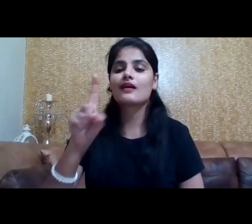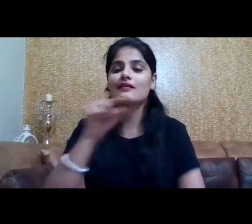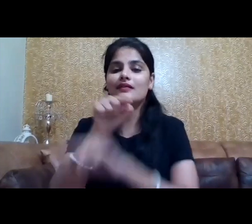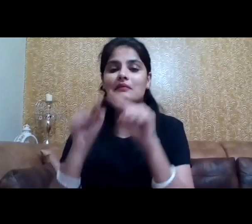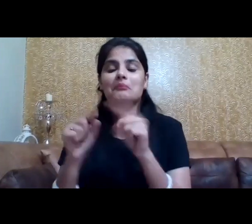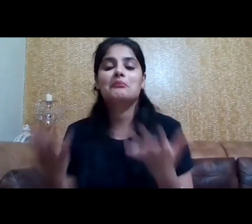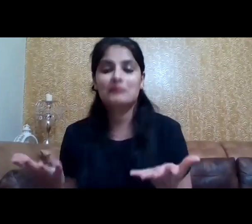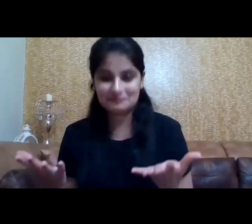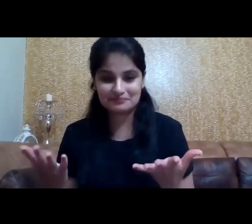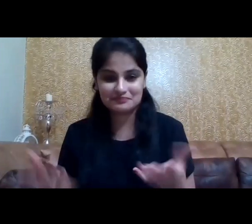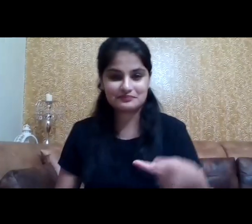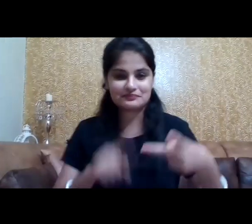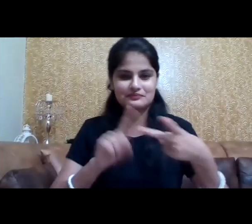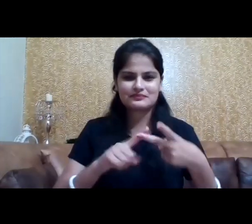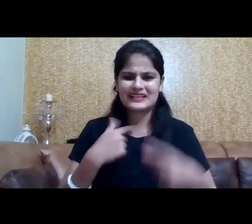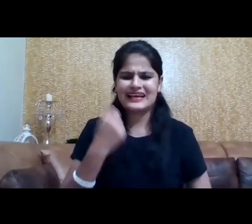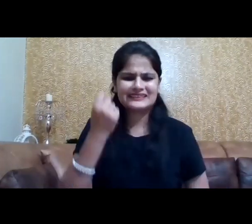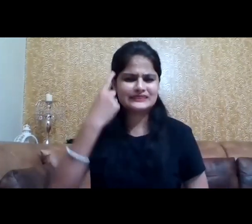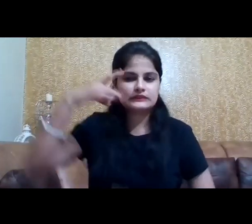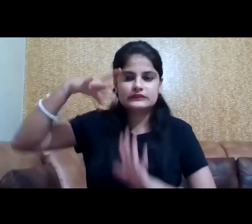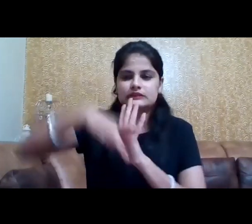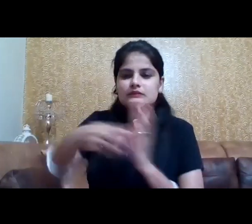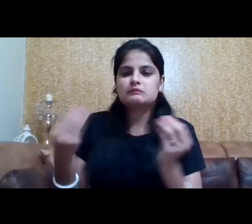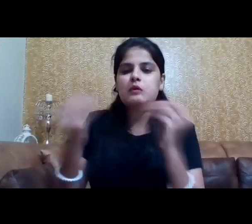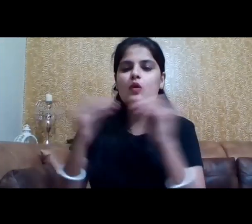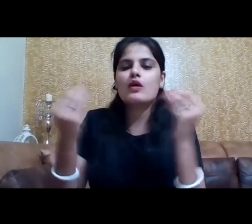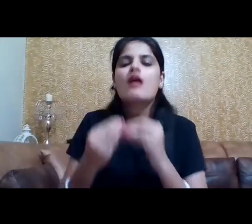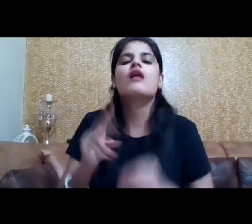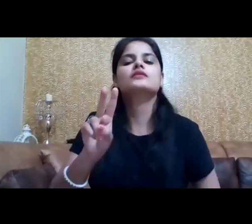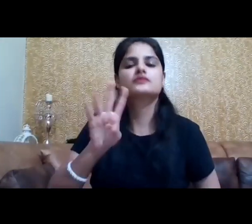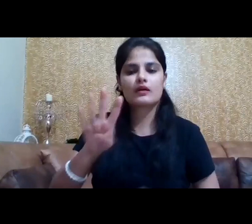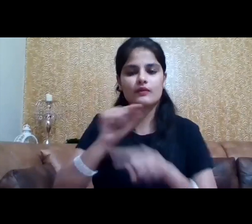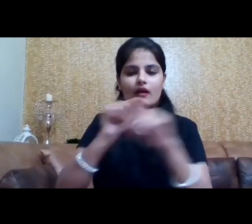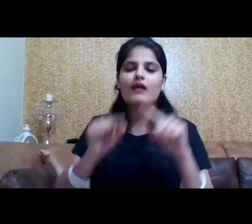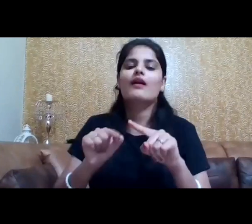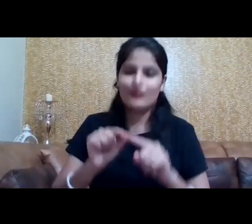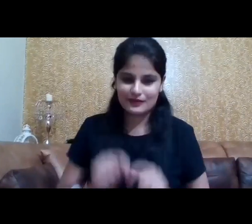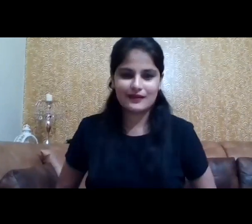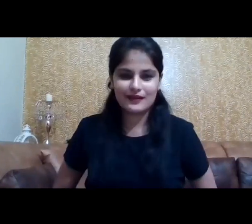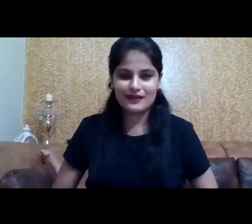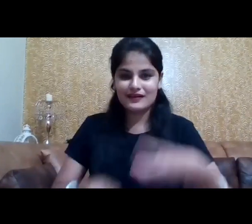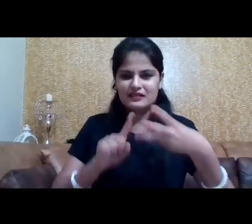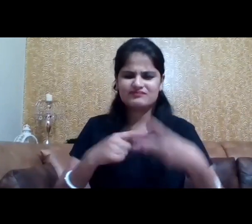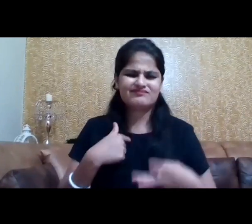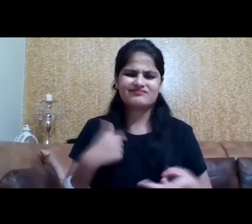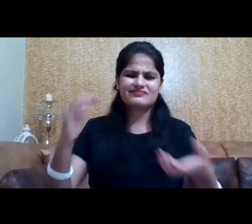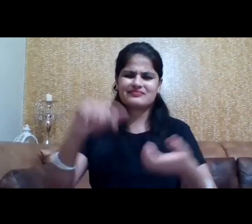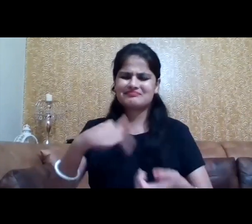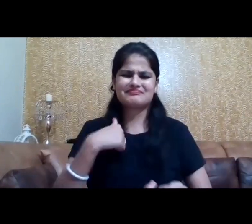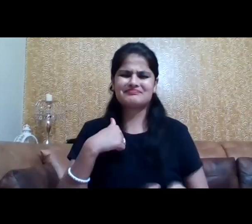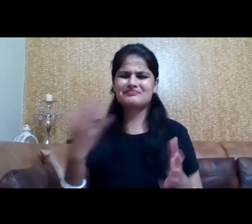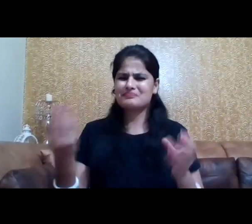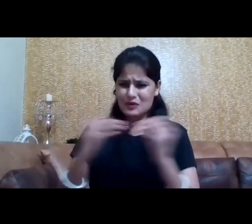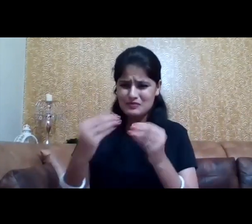yes. So 71% of you have said yes, we would like to become or suggest a partner. 24% of you have said we need